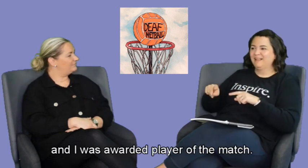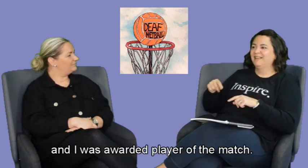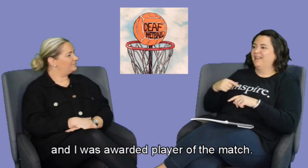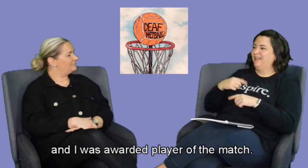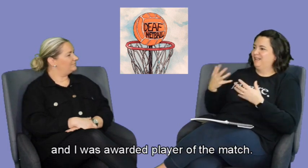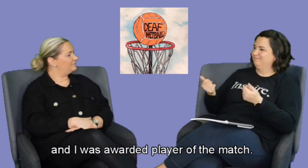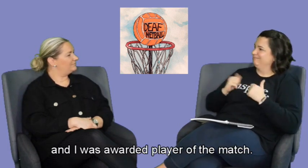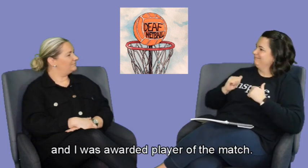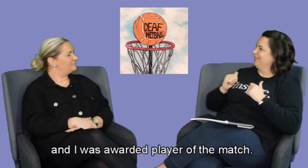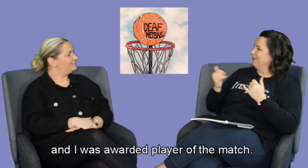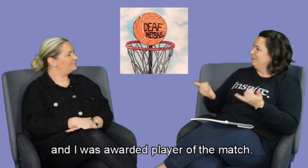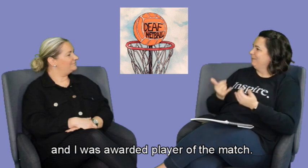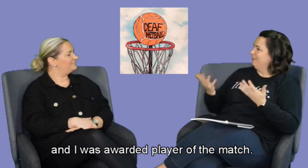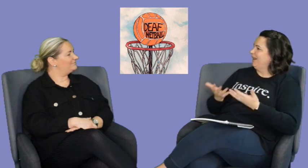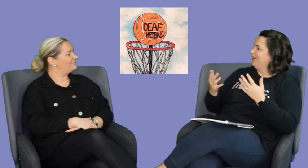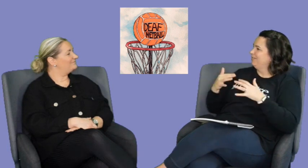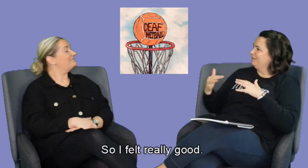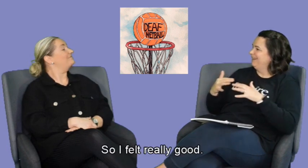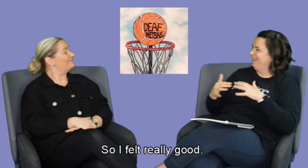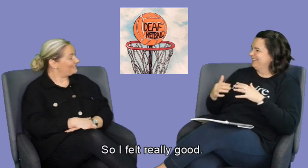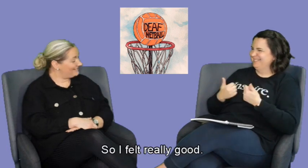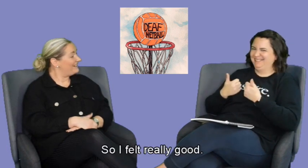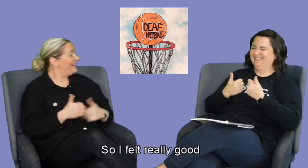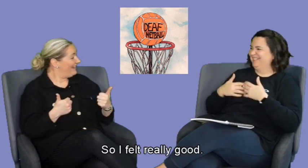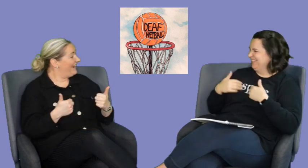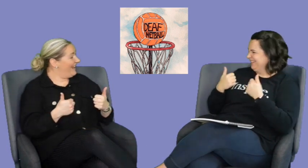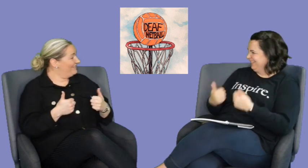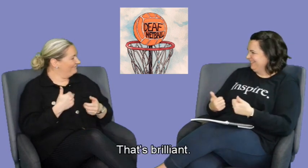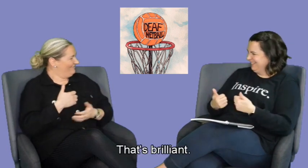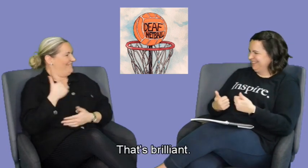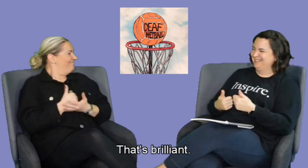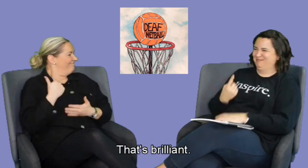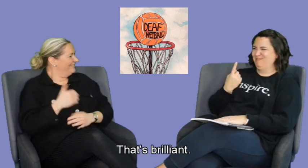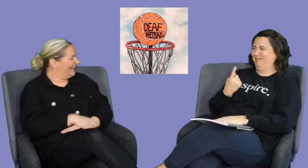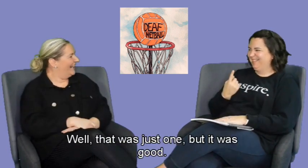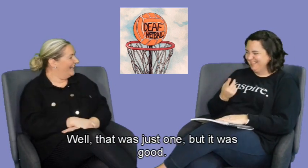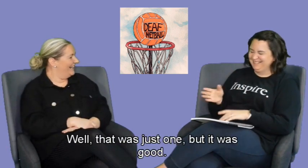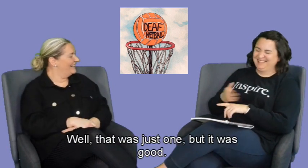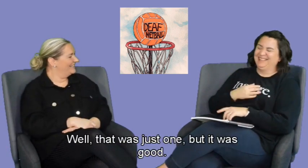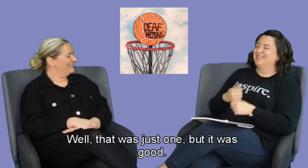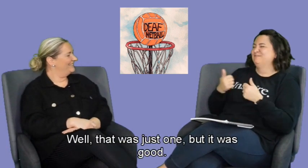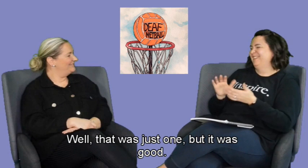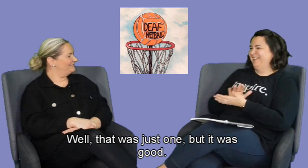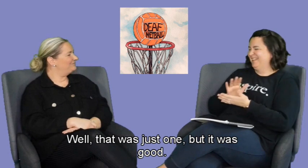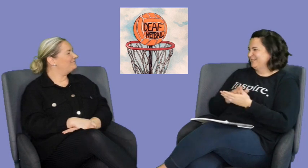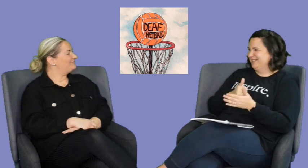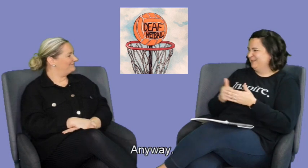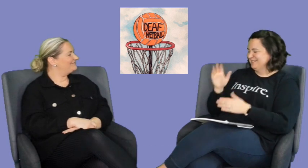I was awarded player of the match. So I felt really good. That's brilliant. Well, that was just one, but it was good. Anyway, I've